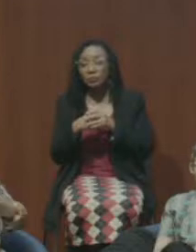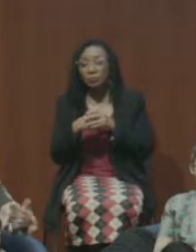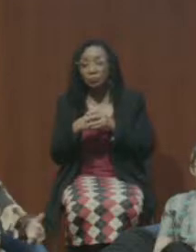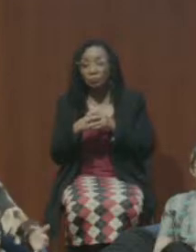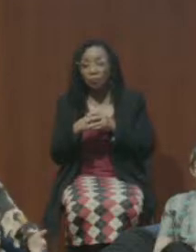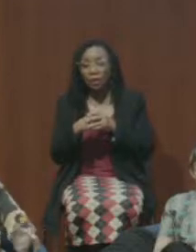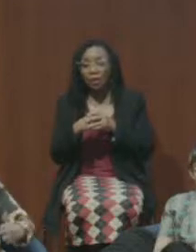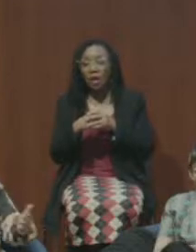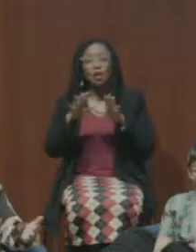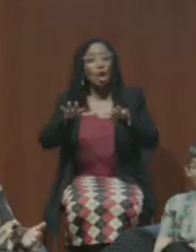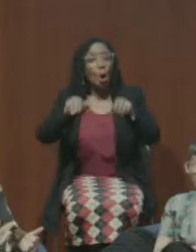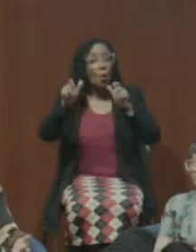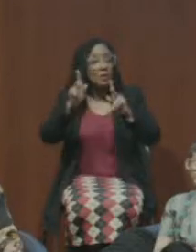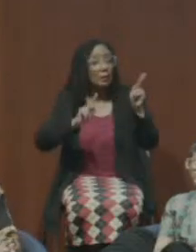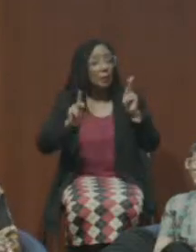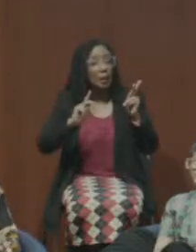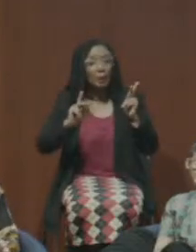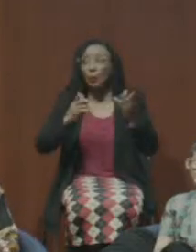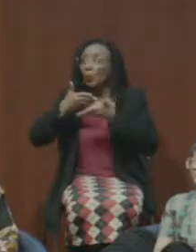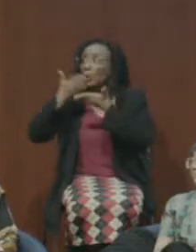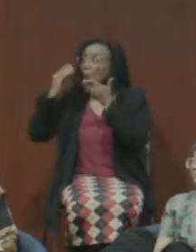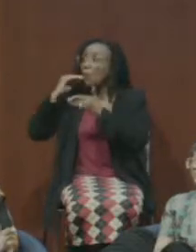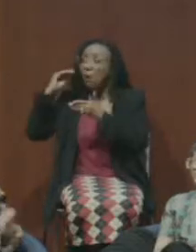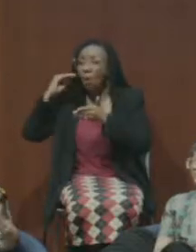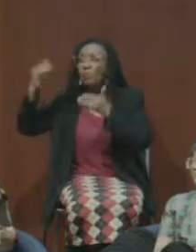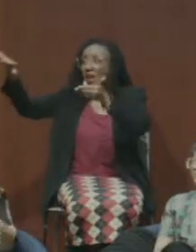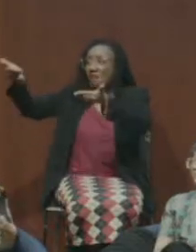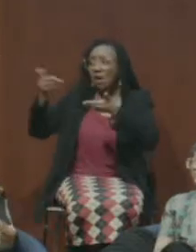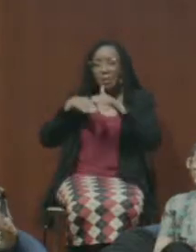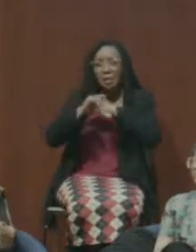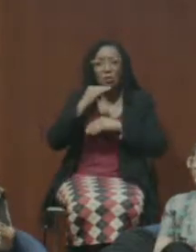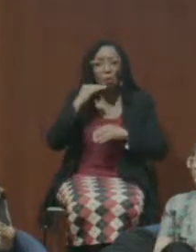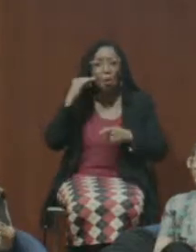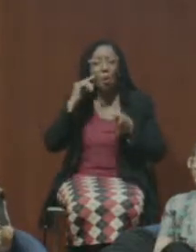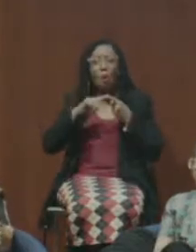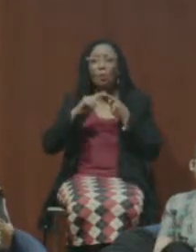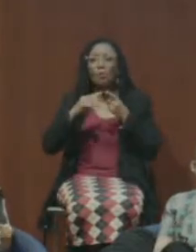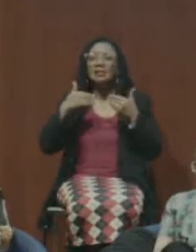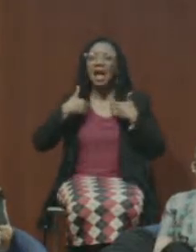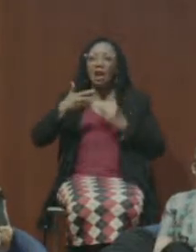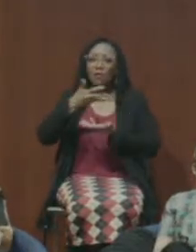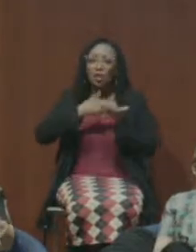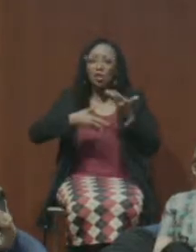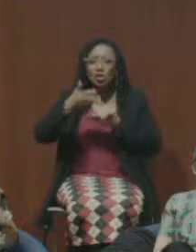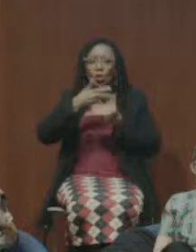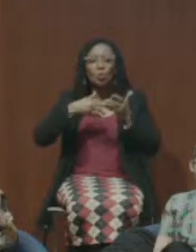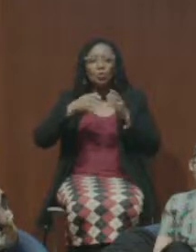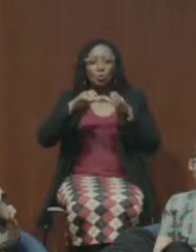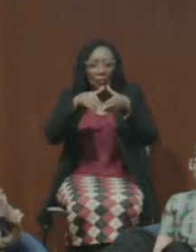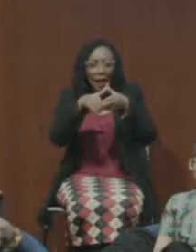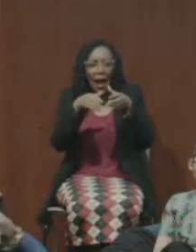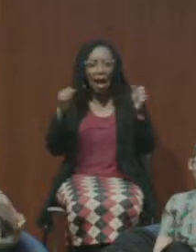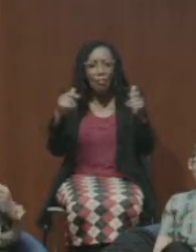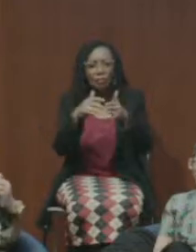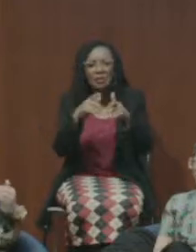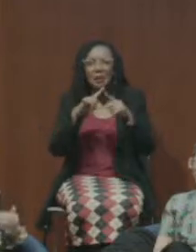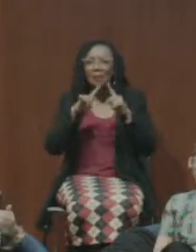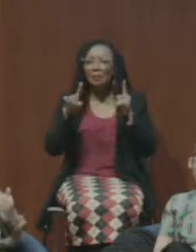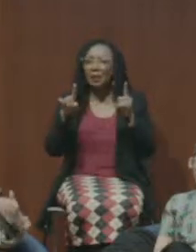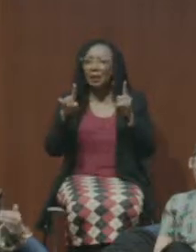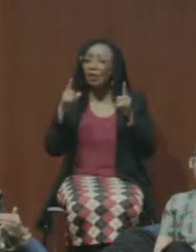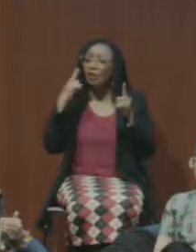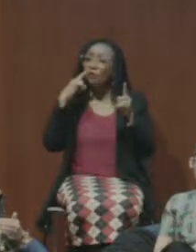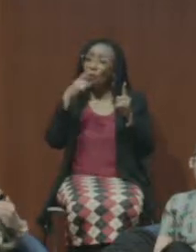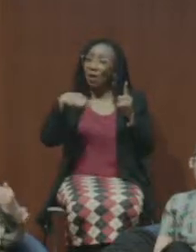are hosting people who are completely stranger to them, trying to hold this kind of social fabric. But in